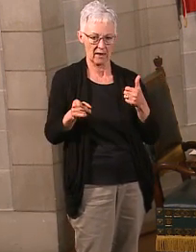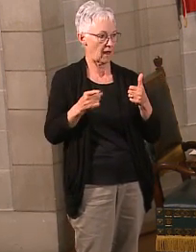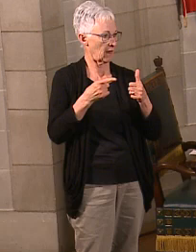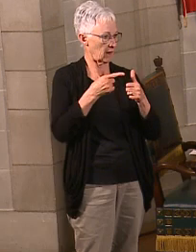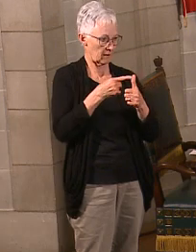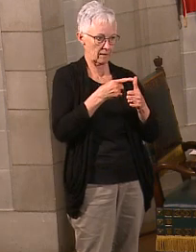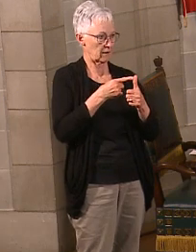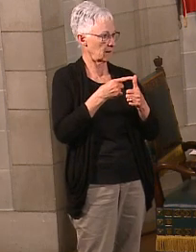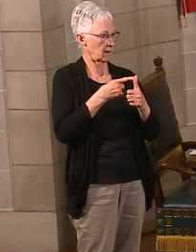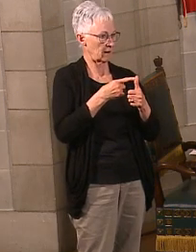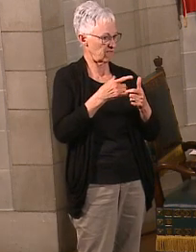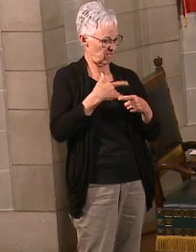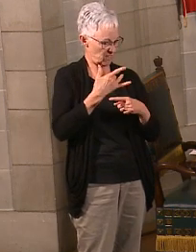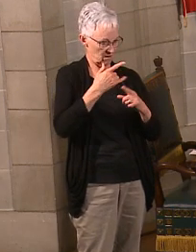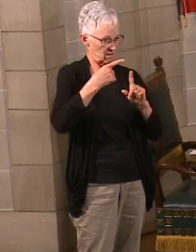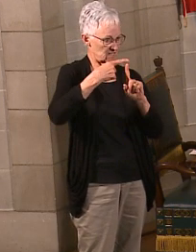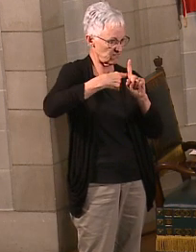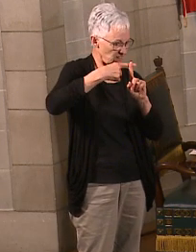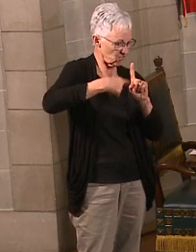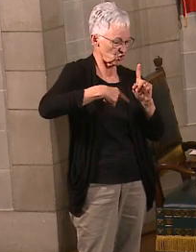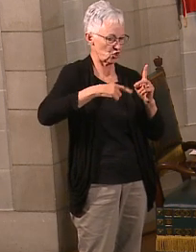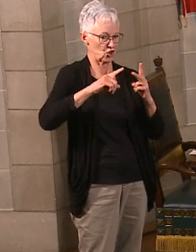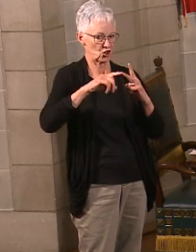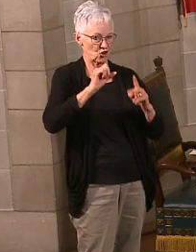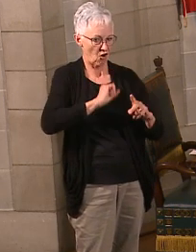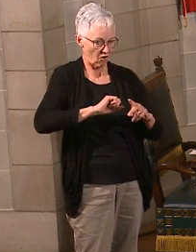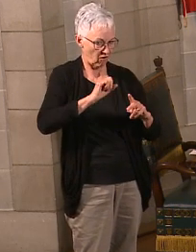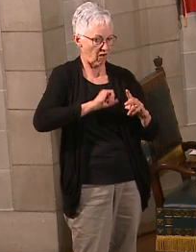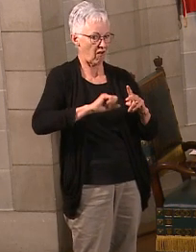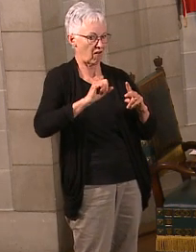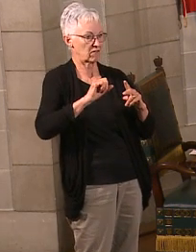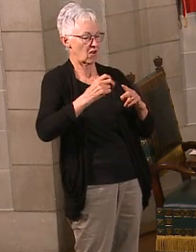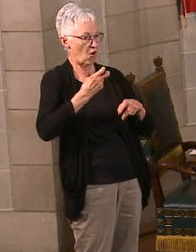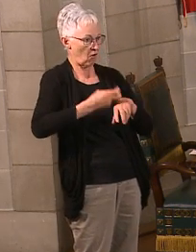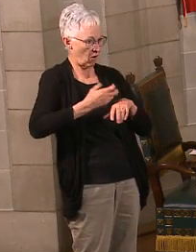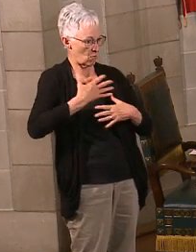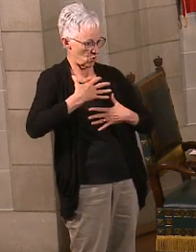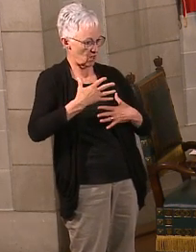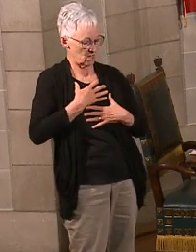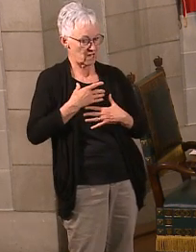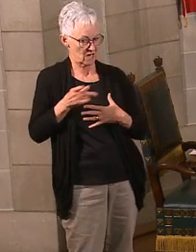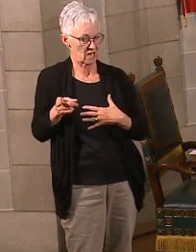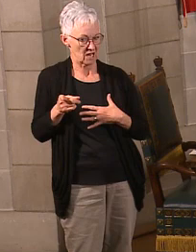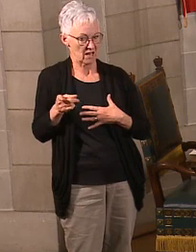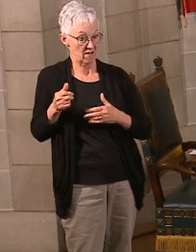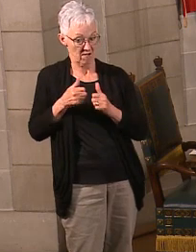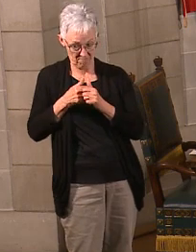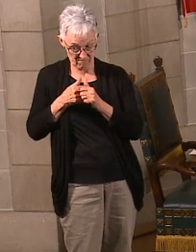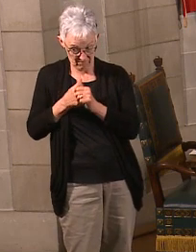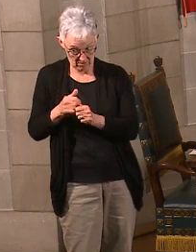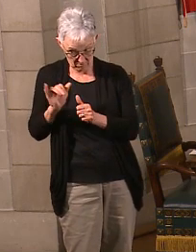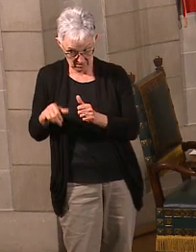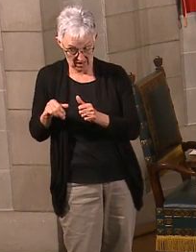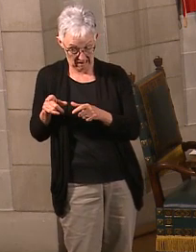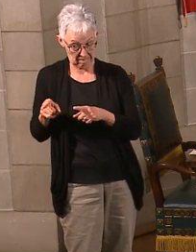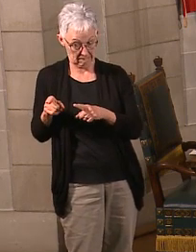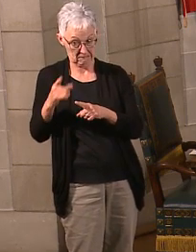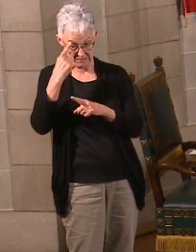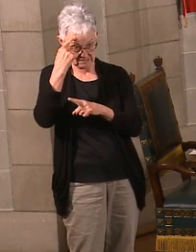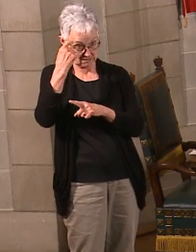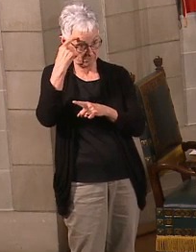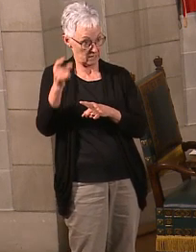medical director, Dr. Deal. He is in contact with Lincoln Lancaster Health Authority, as well